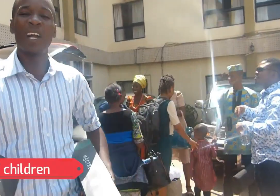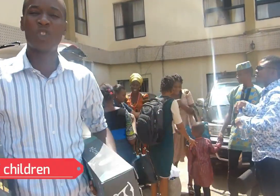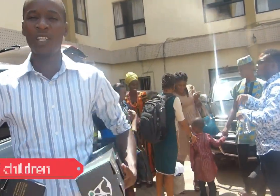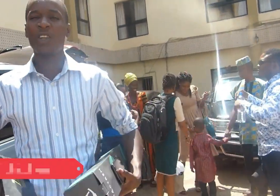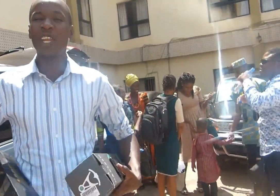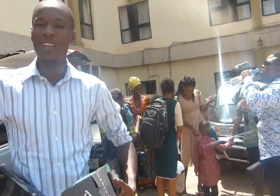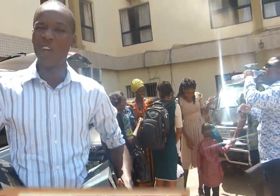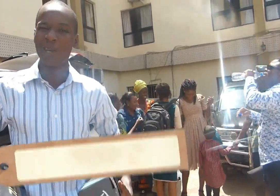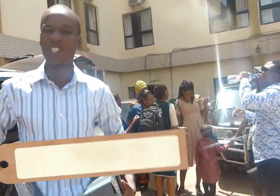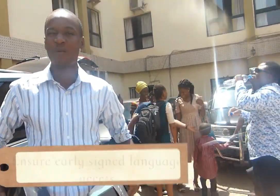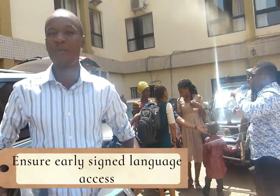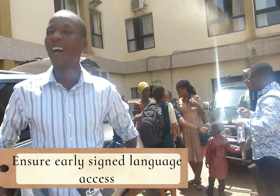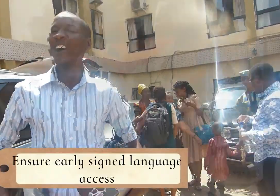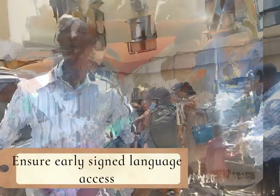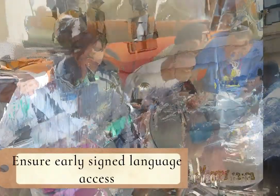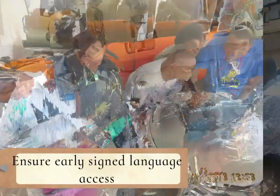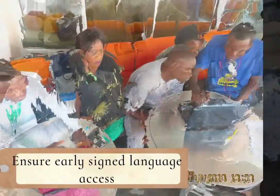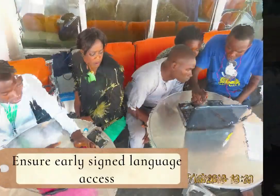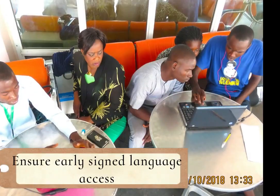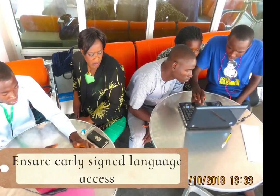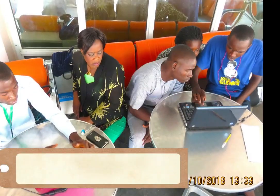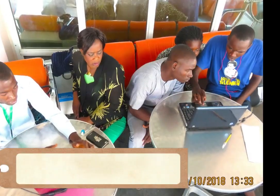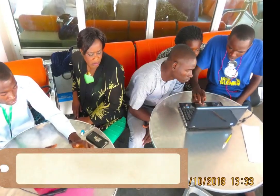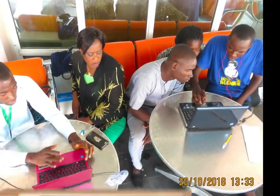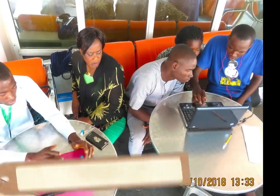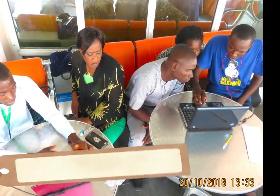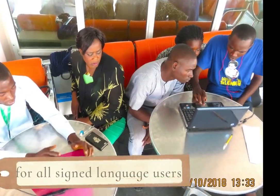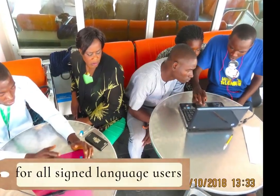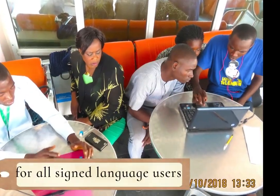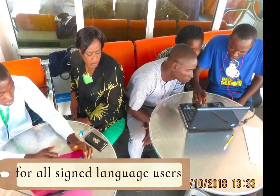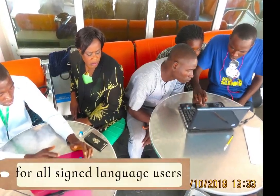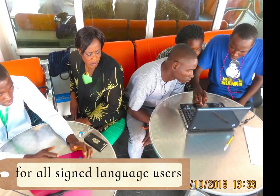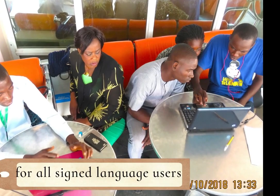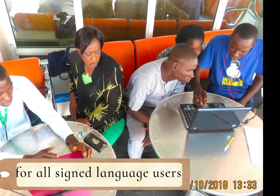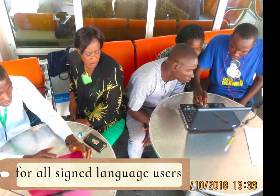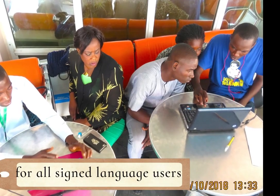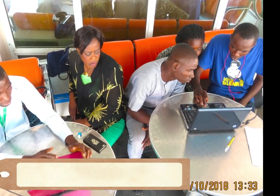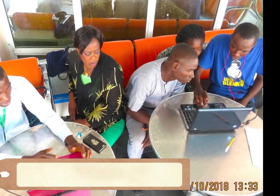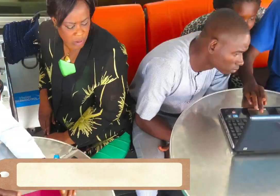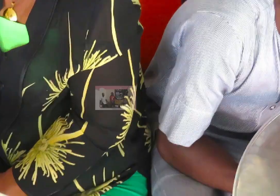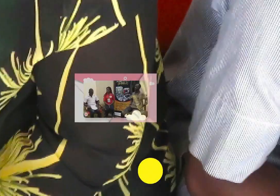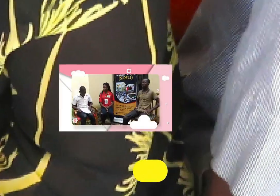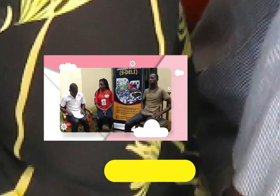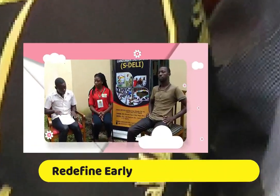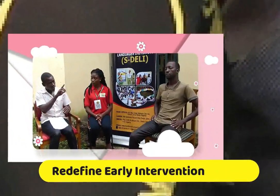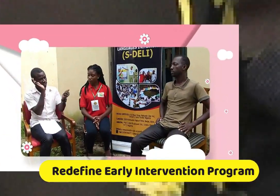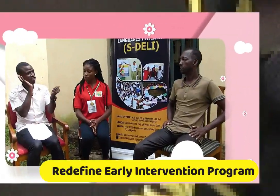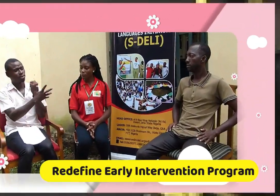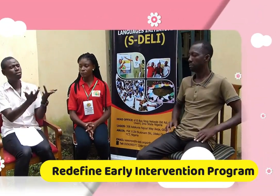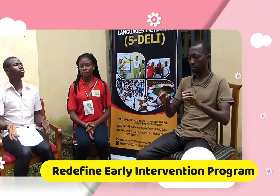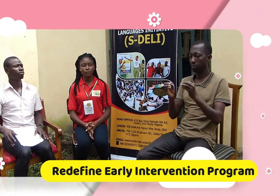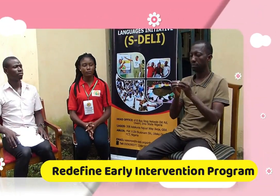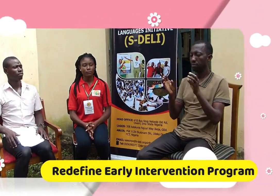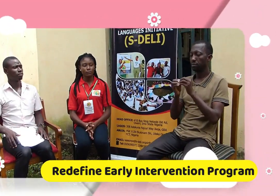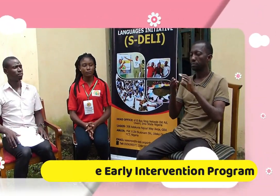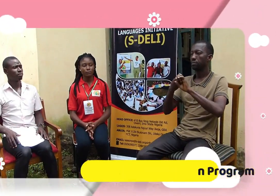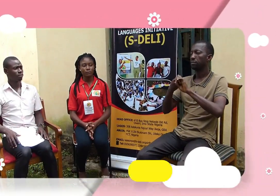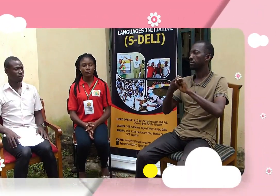children, ensure early sign language access for all sign language users, redefine early intervention program